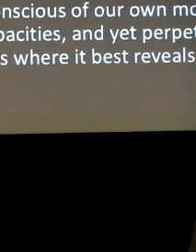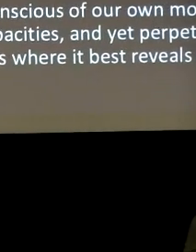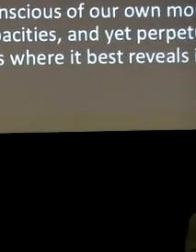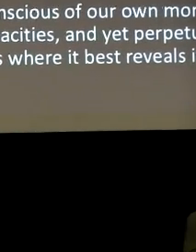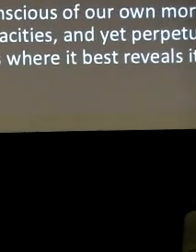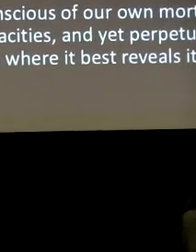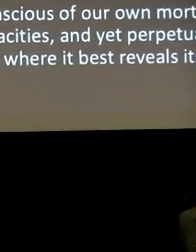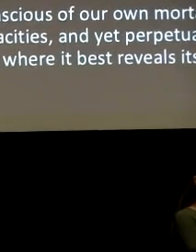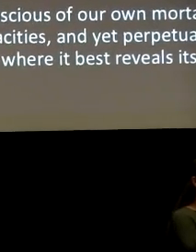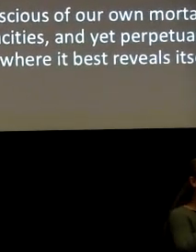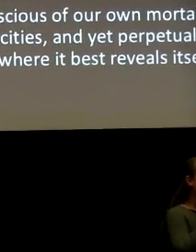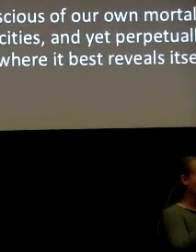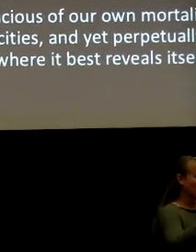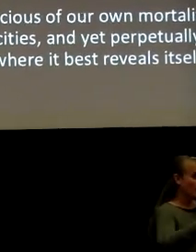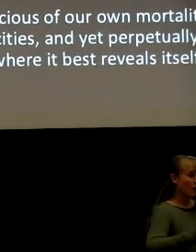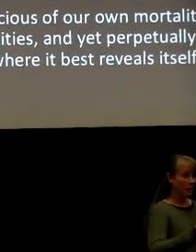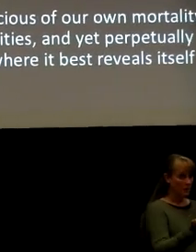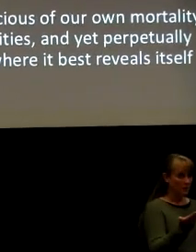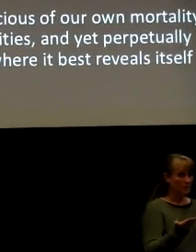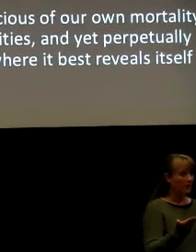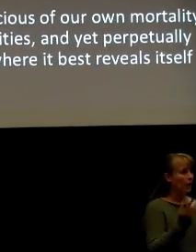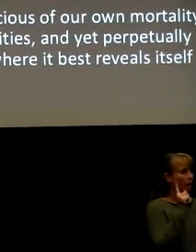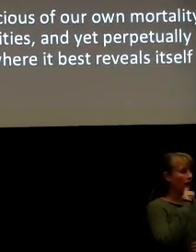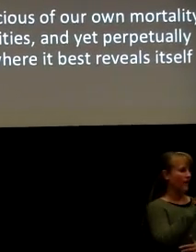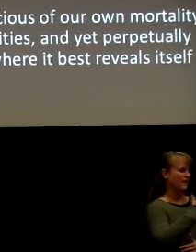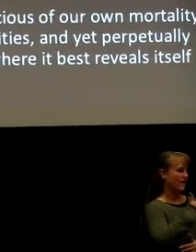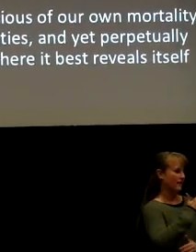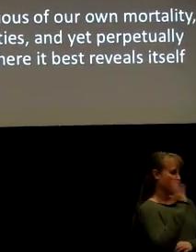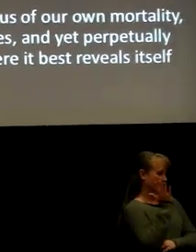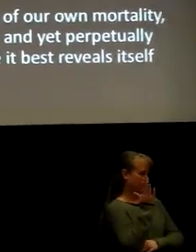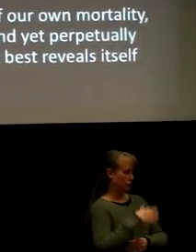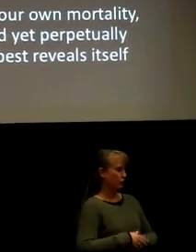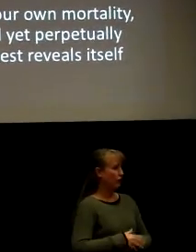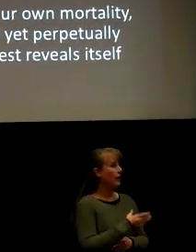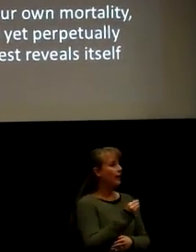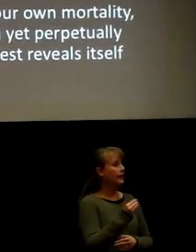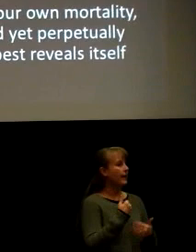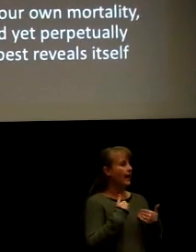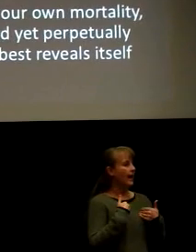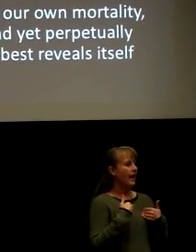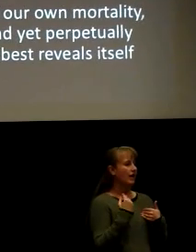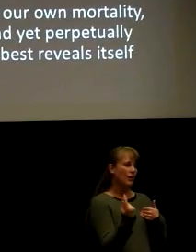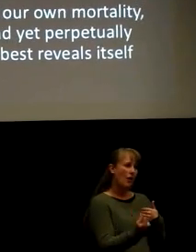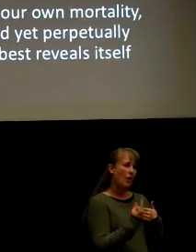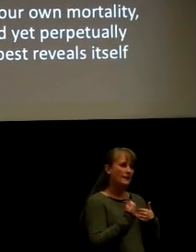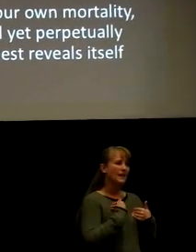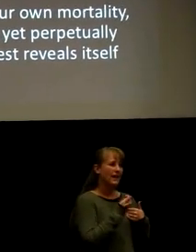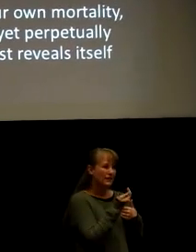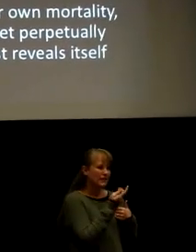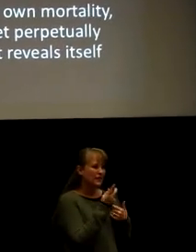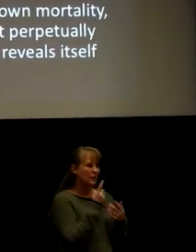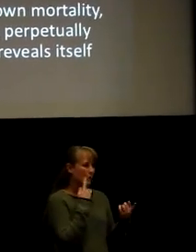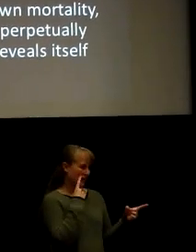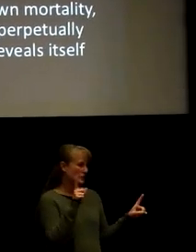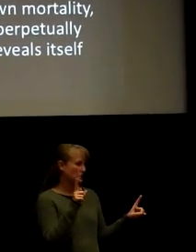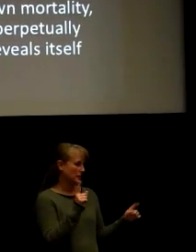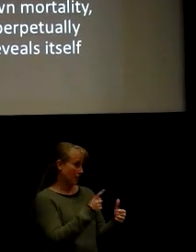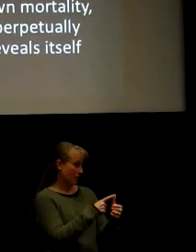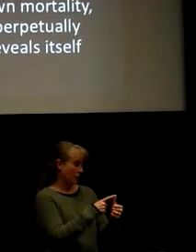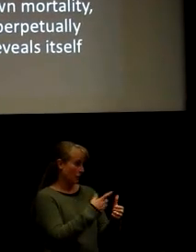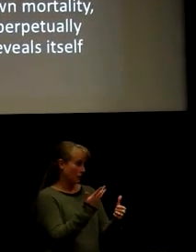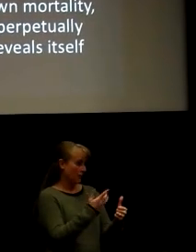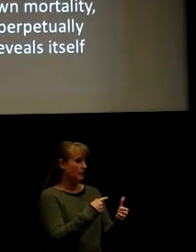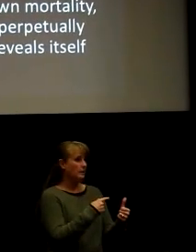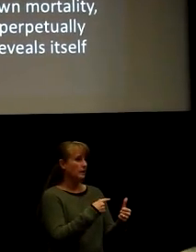pleasure and honor to welcome you to our fifth lecture, and I have, as always, a couple of announcements. First of